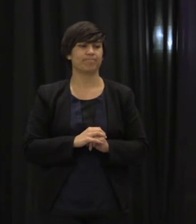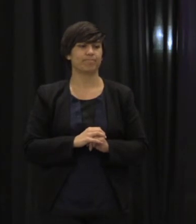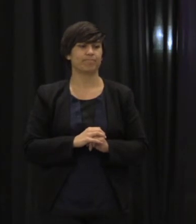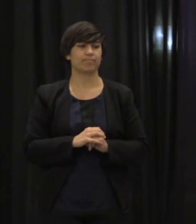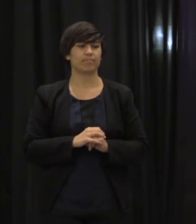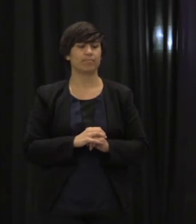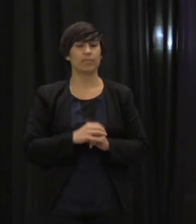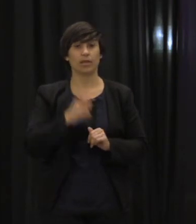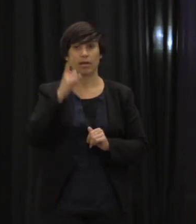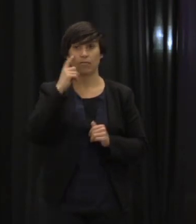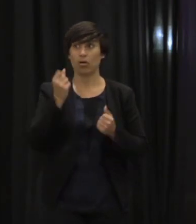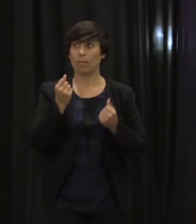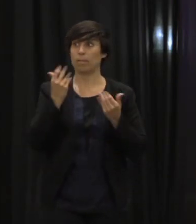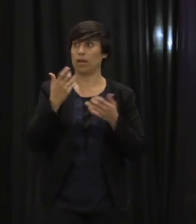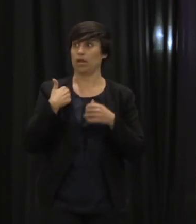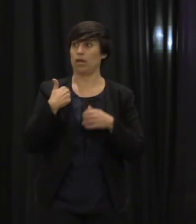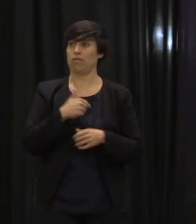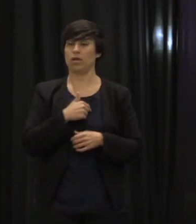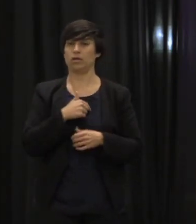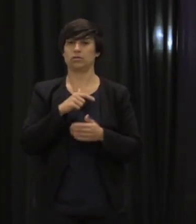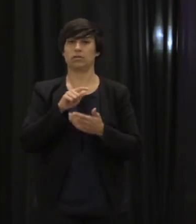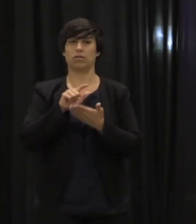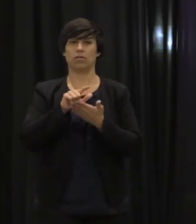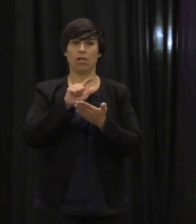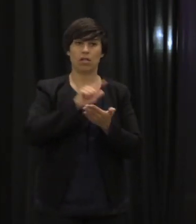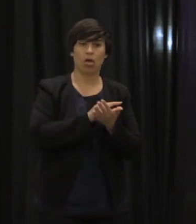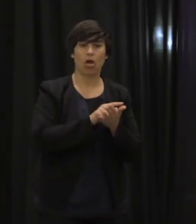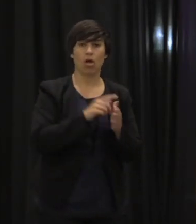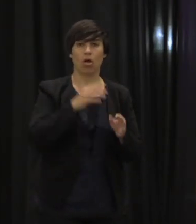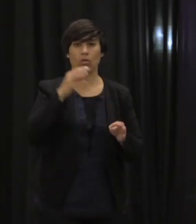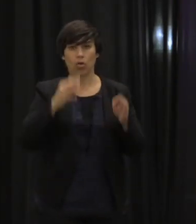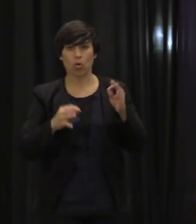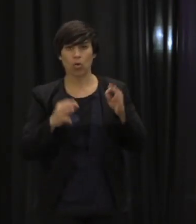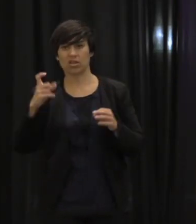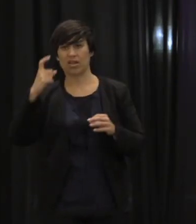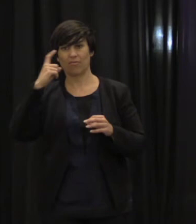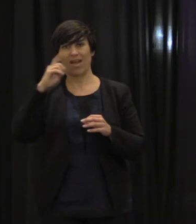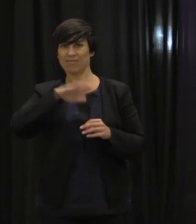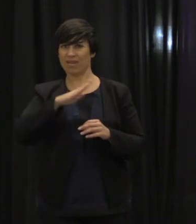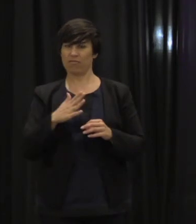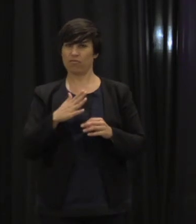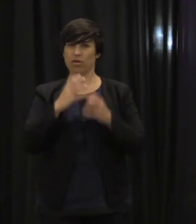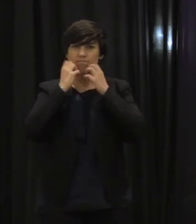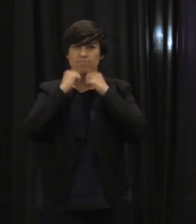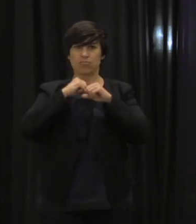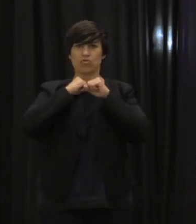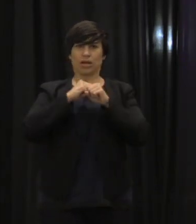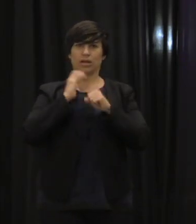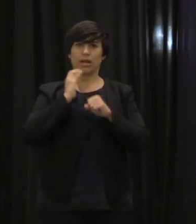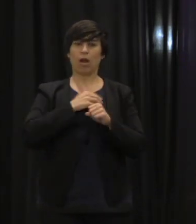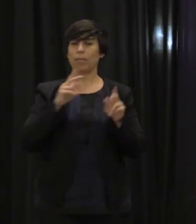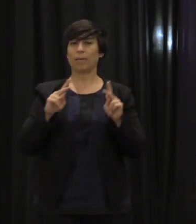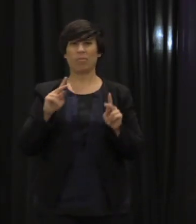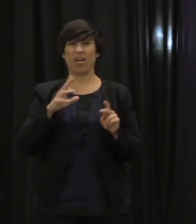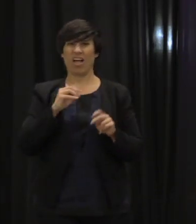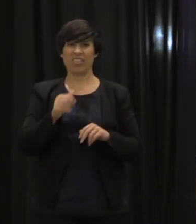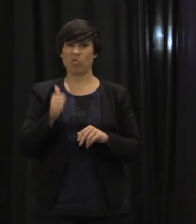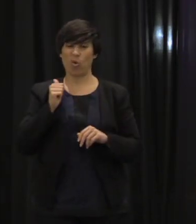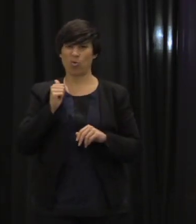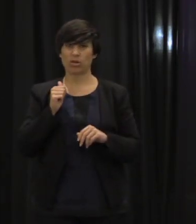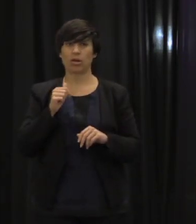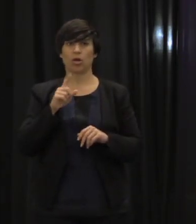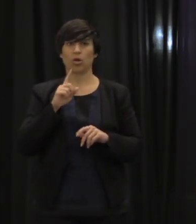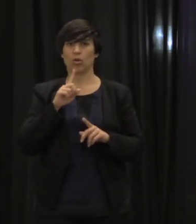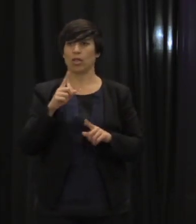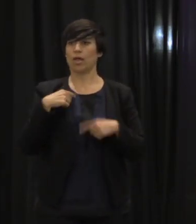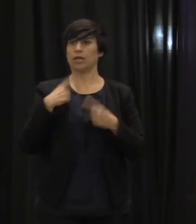And for many of us, the law, the courts, and the government have never protected our people, and they never will. And in fact, it has